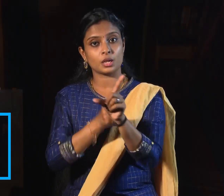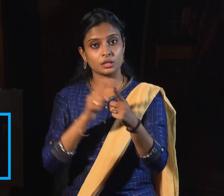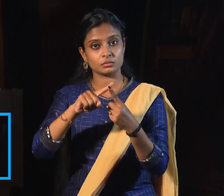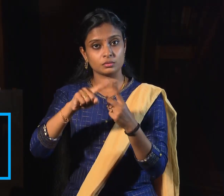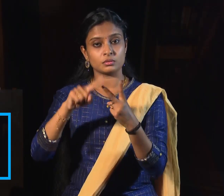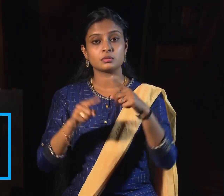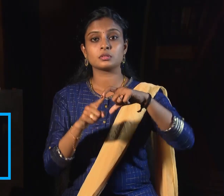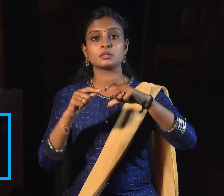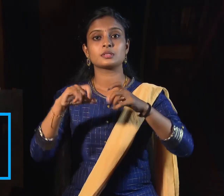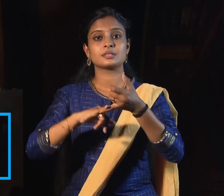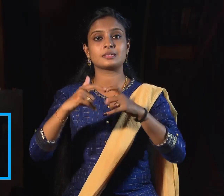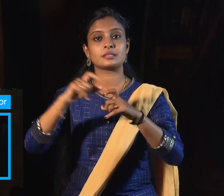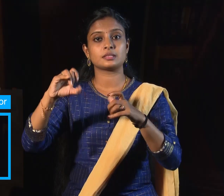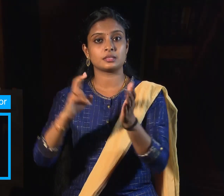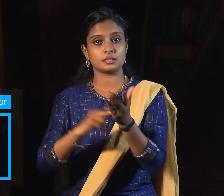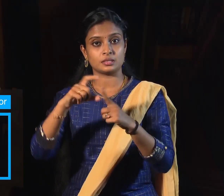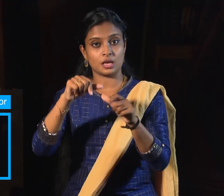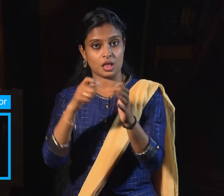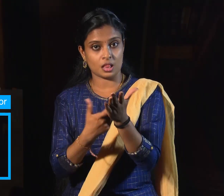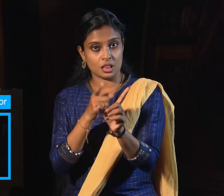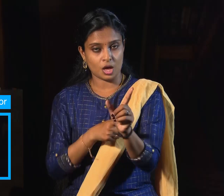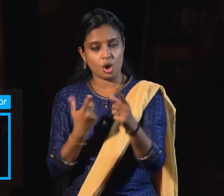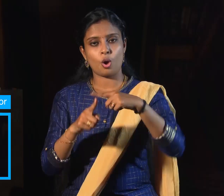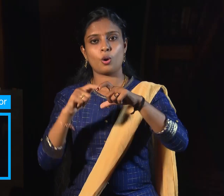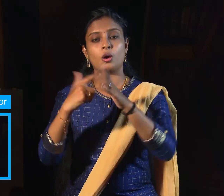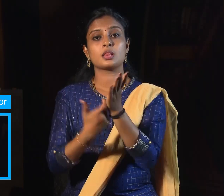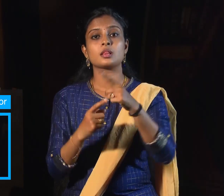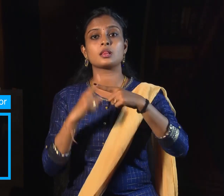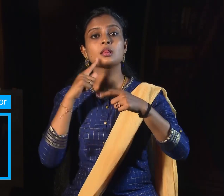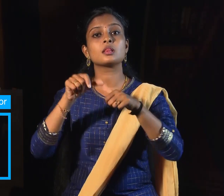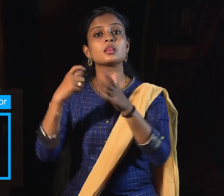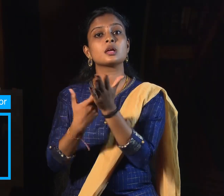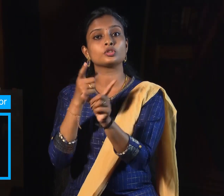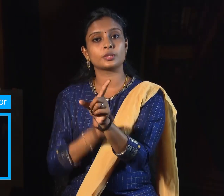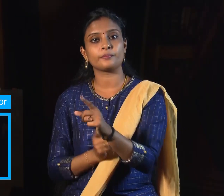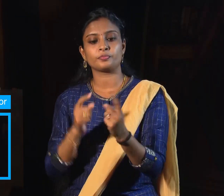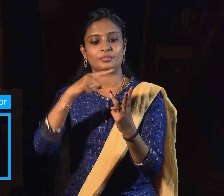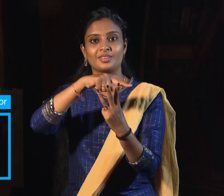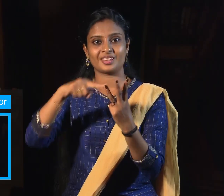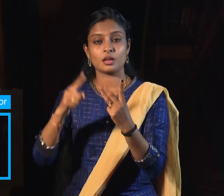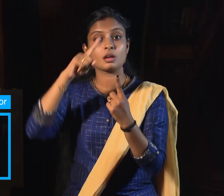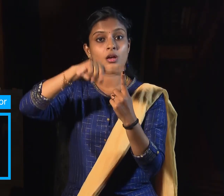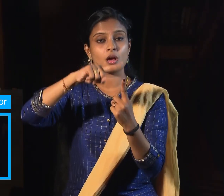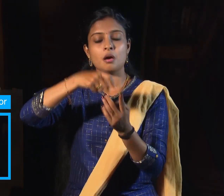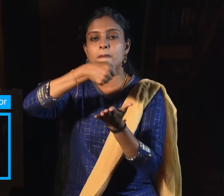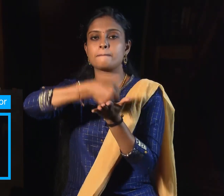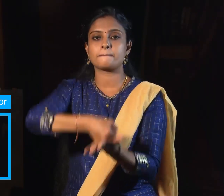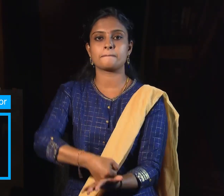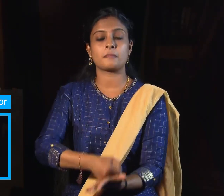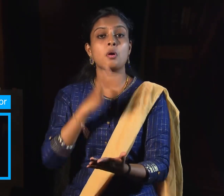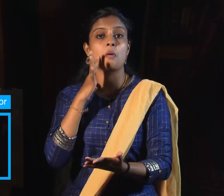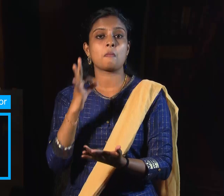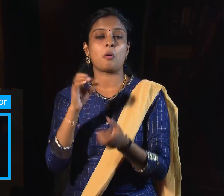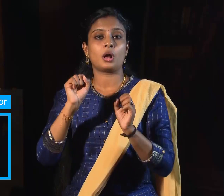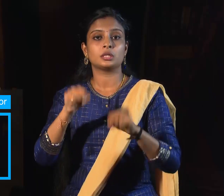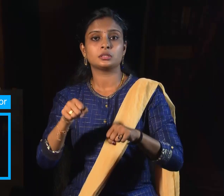tertiary. Primary sector. This sector serves as the foundation of all business. Mining,